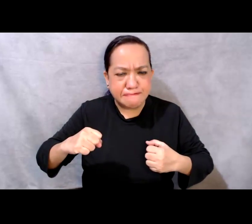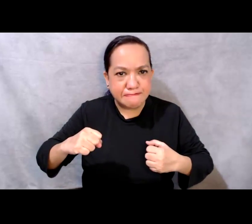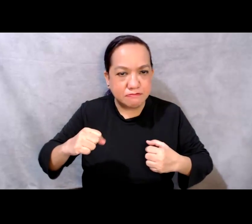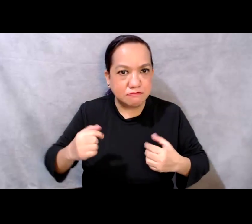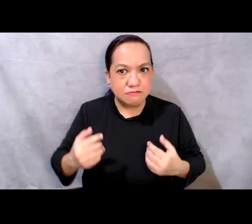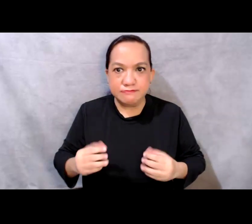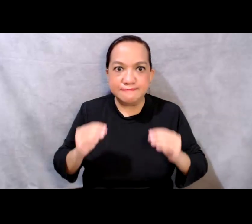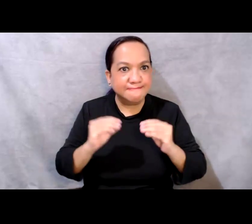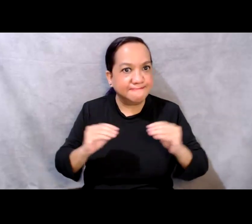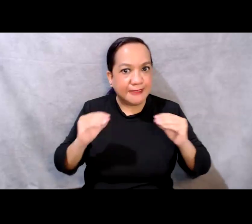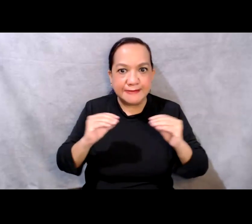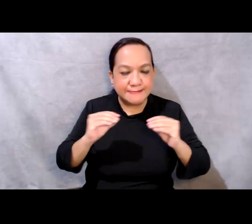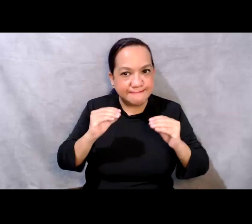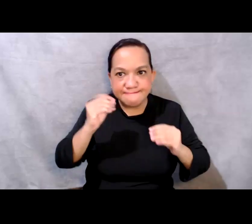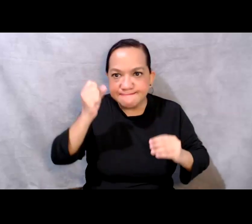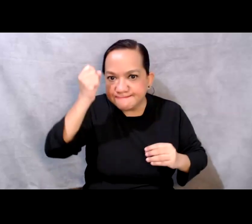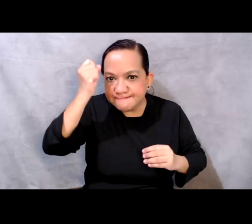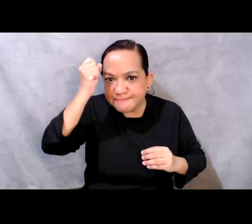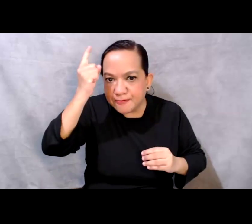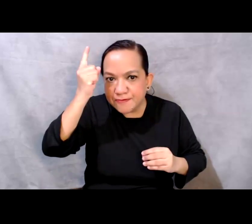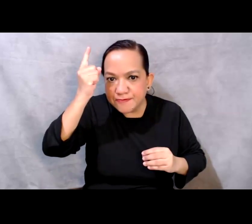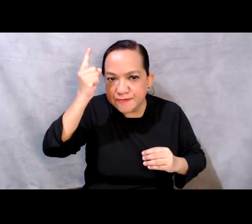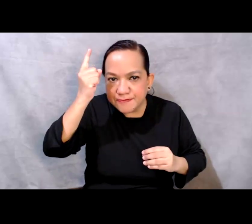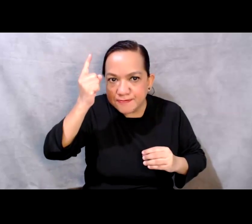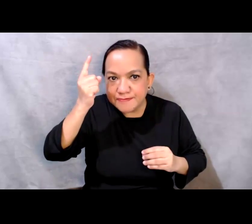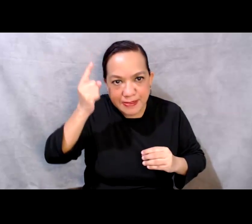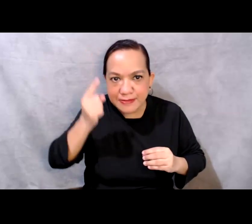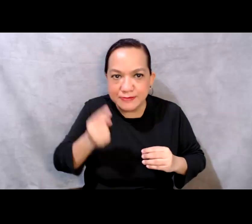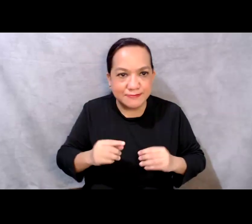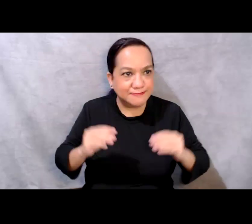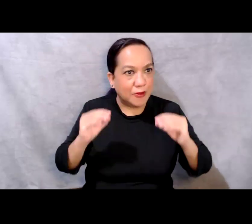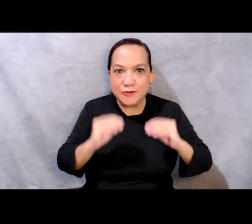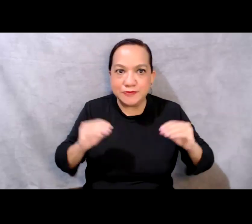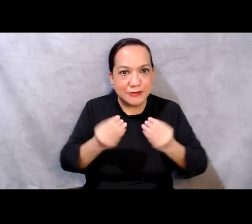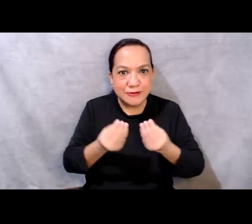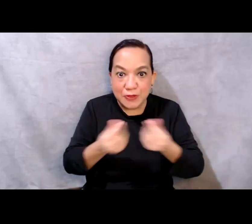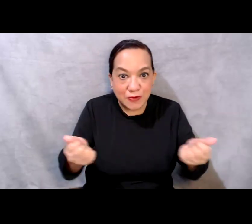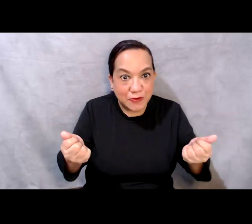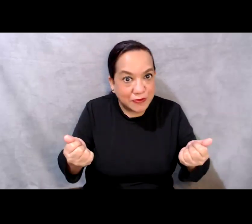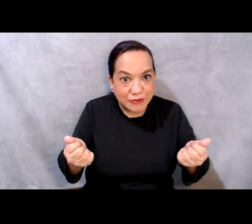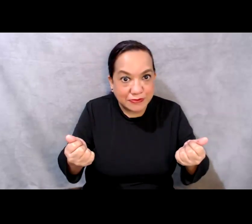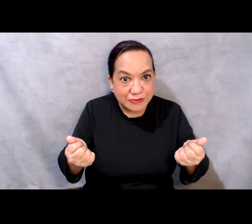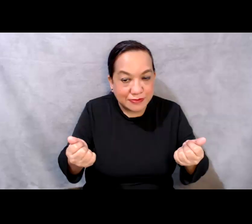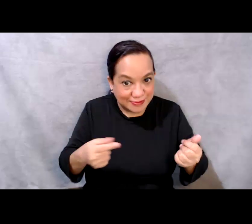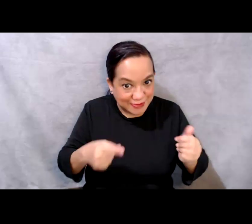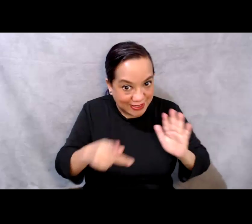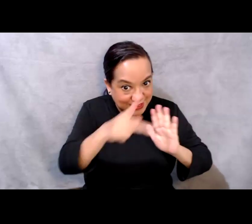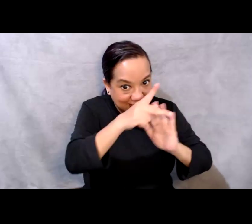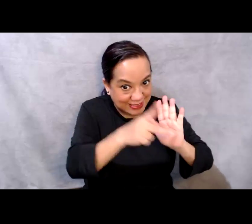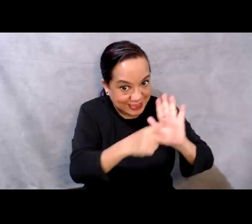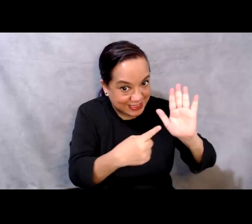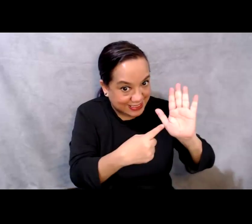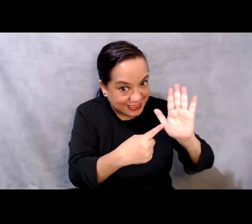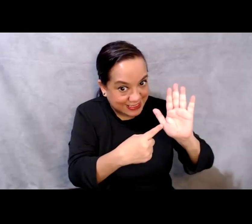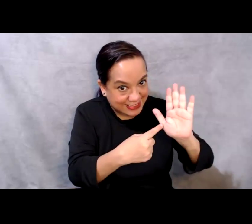the problem, especially given that our policy, unlike all the policies of the other banks, I